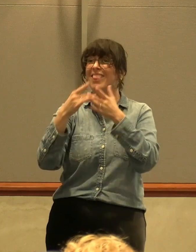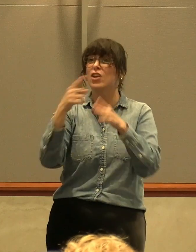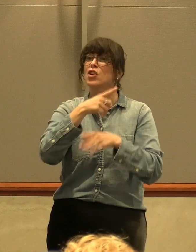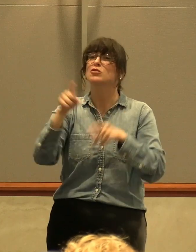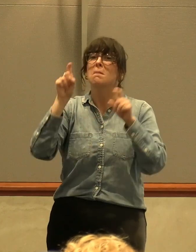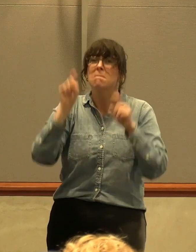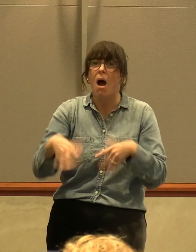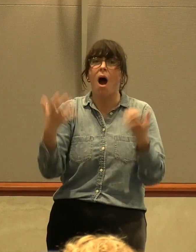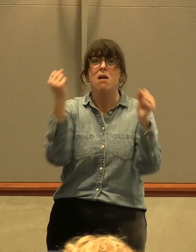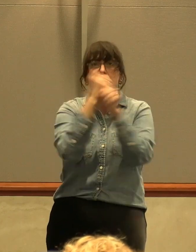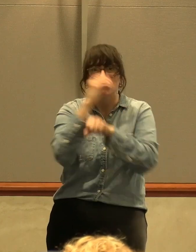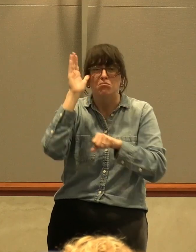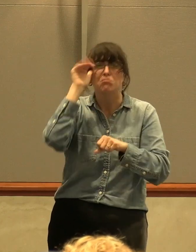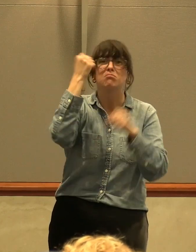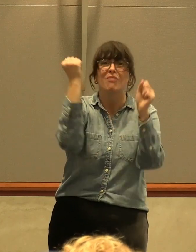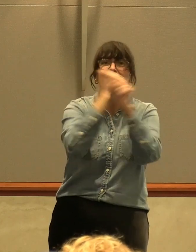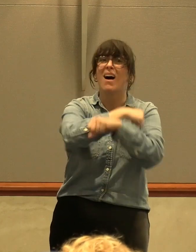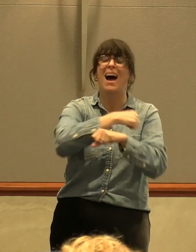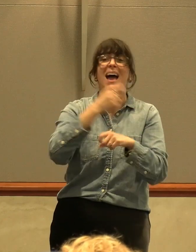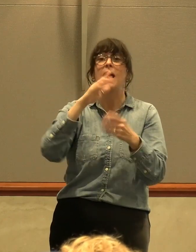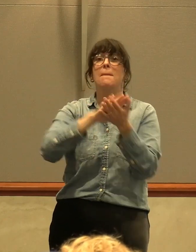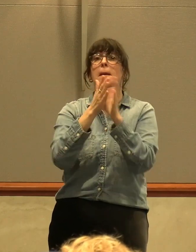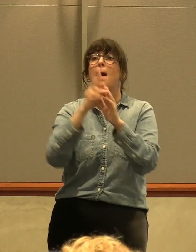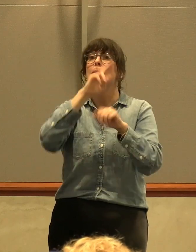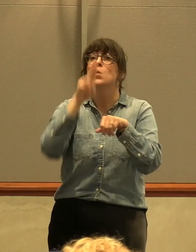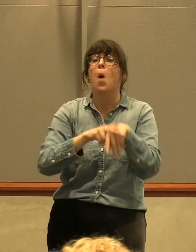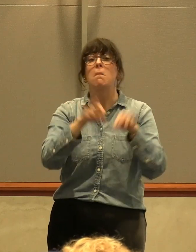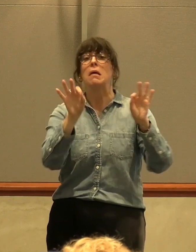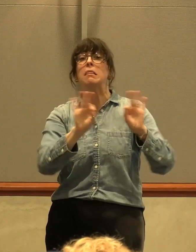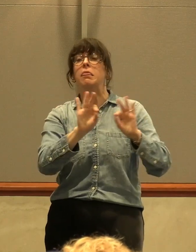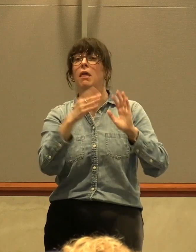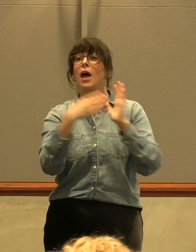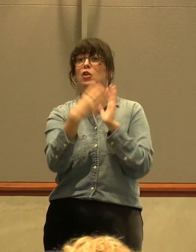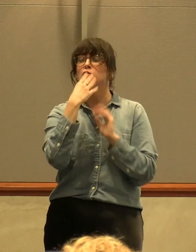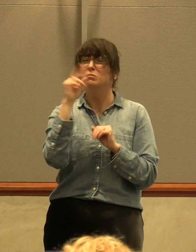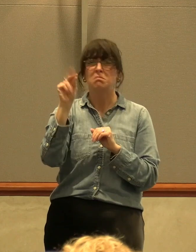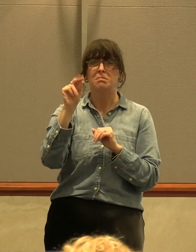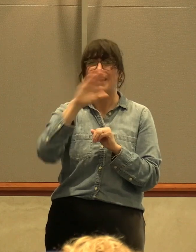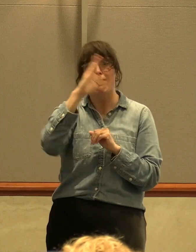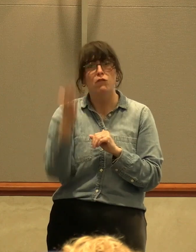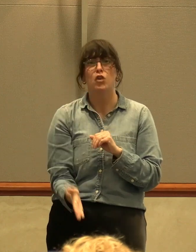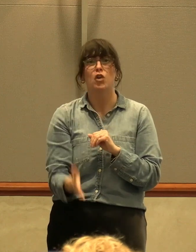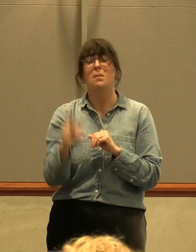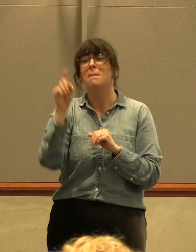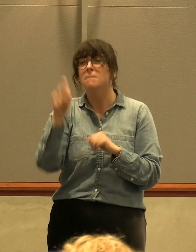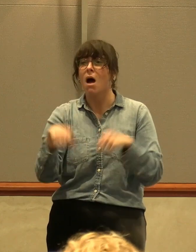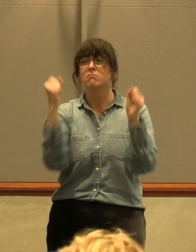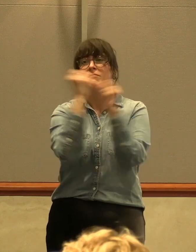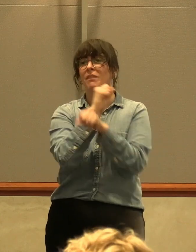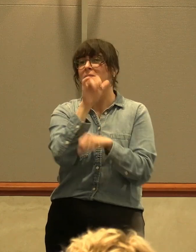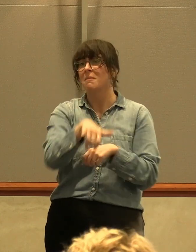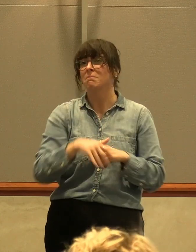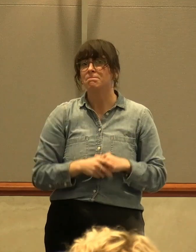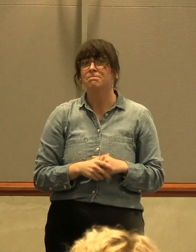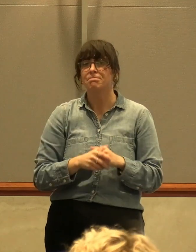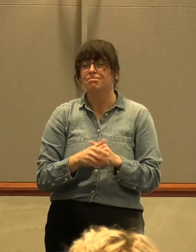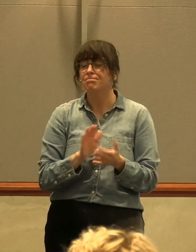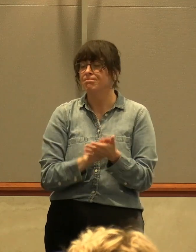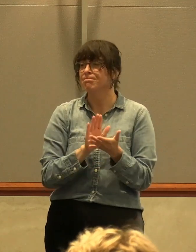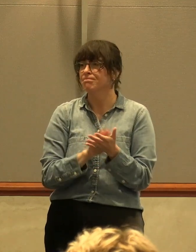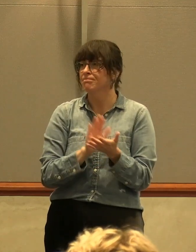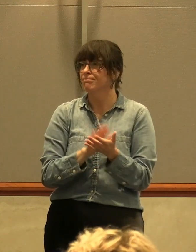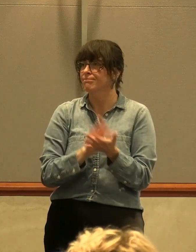must speak out. We can never normalize or trivialize anti-Semitism. We must speak out about it.